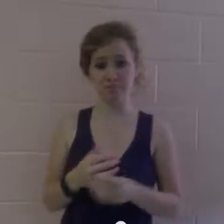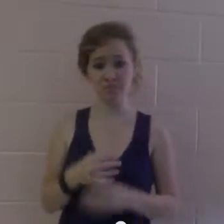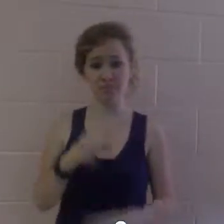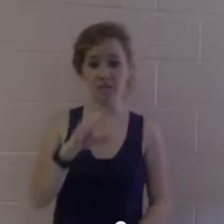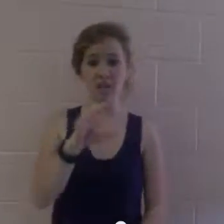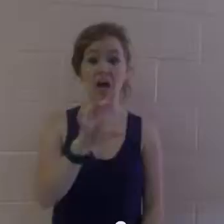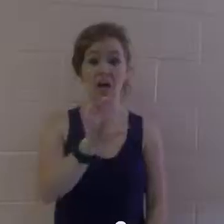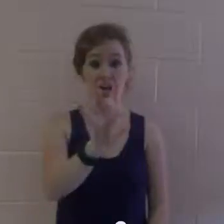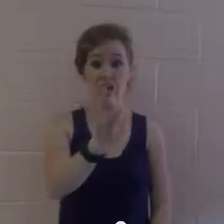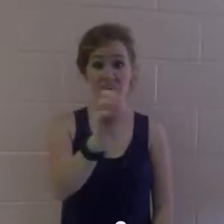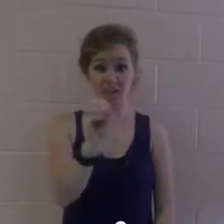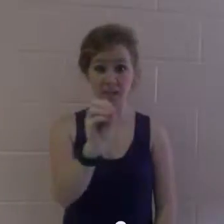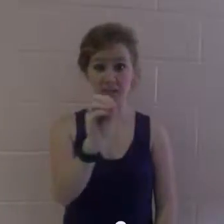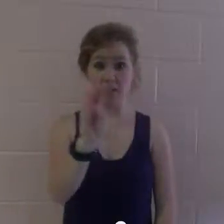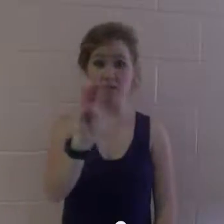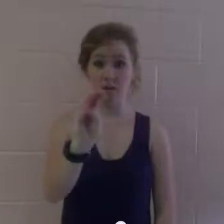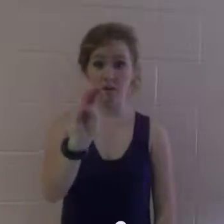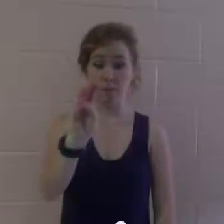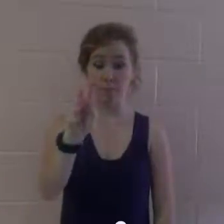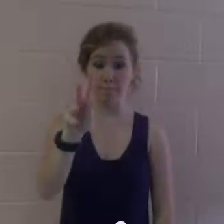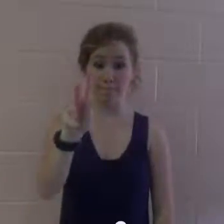You must be quick.